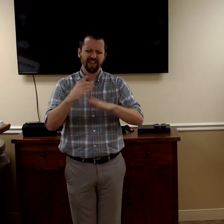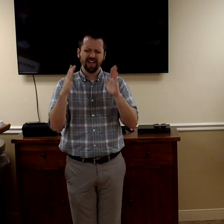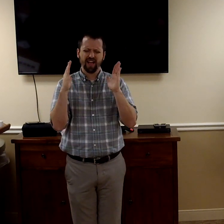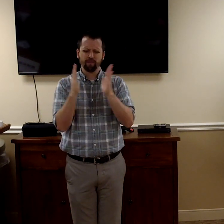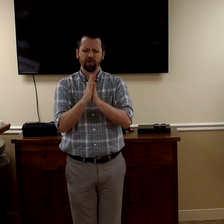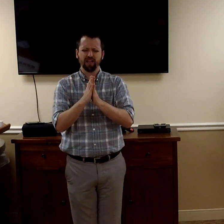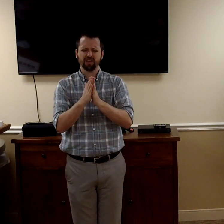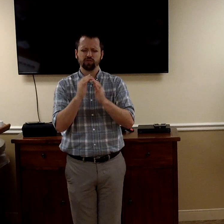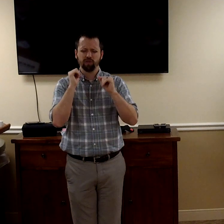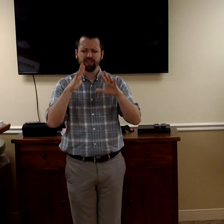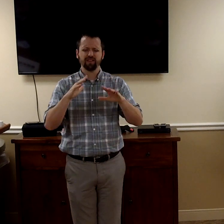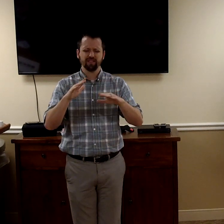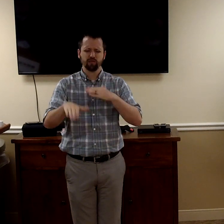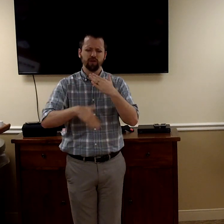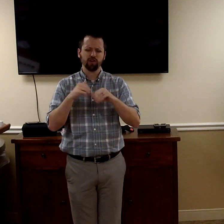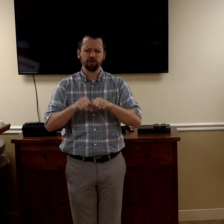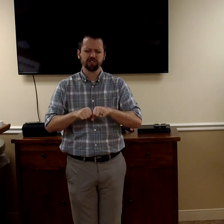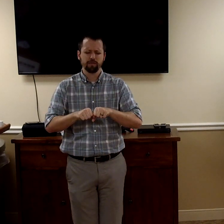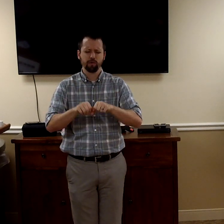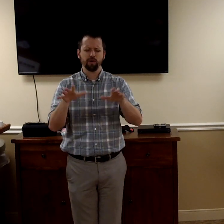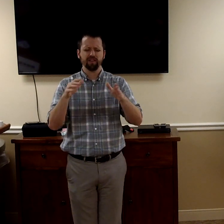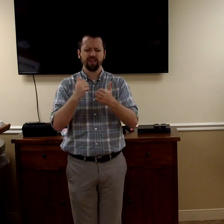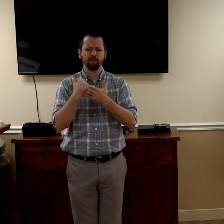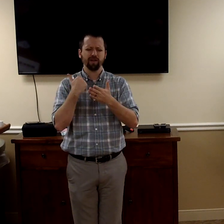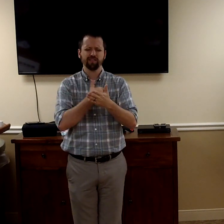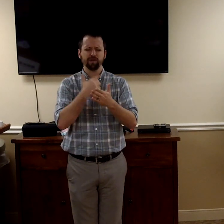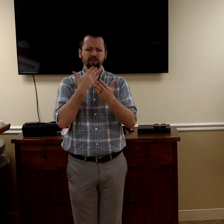I pray that you bless us as we all go our separate ways. Help us to be good